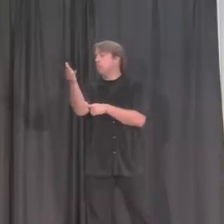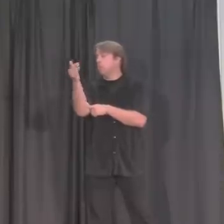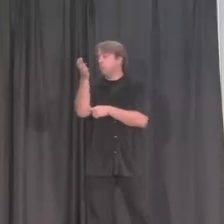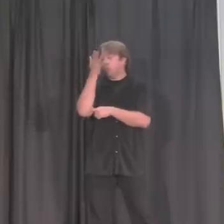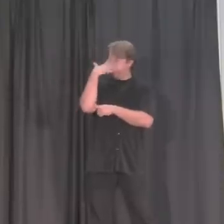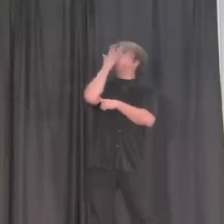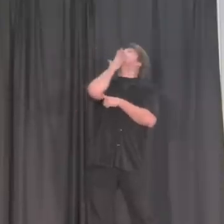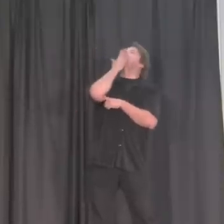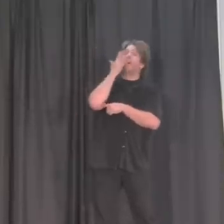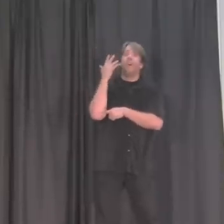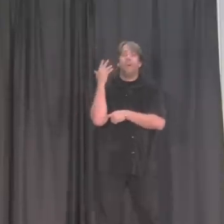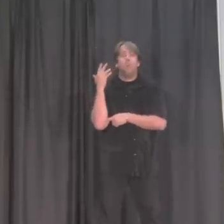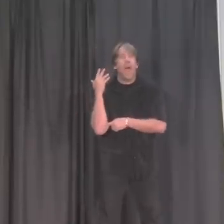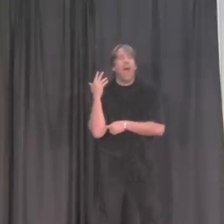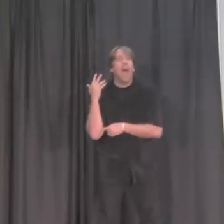Tree. Wow.